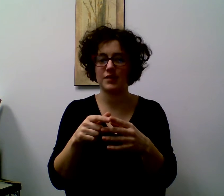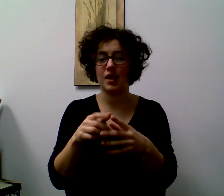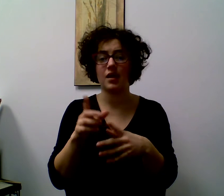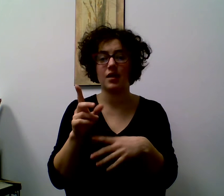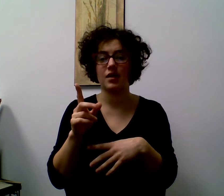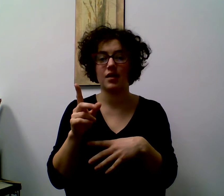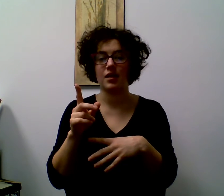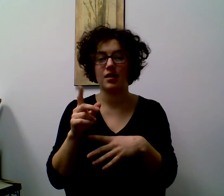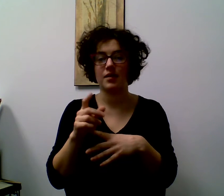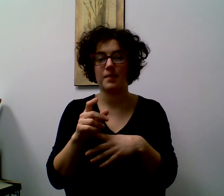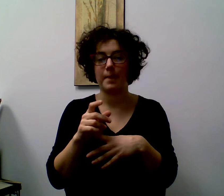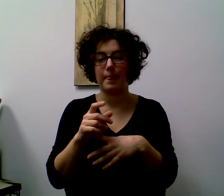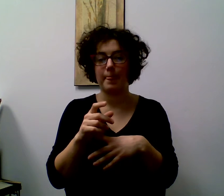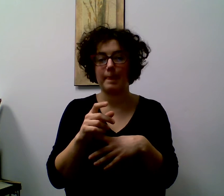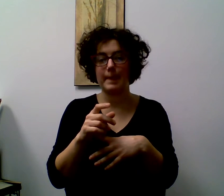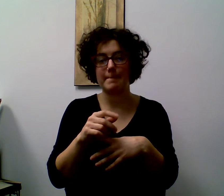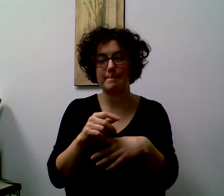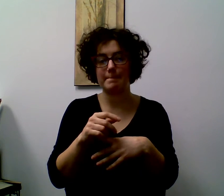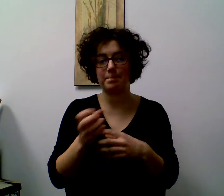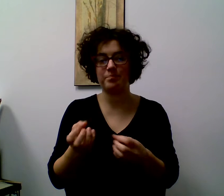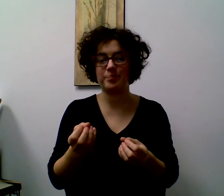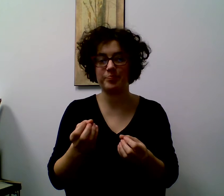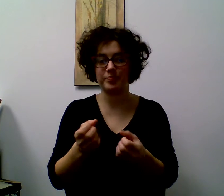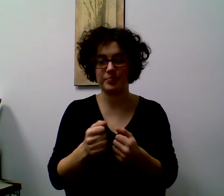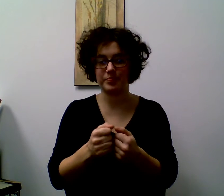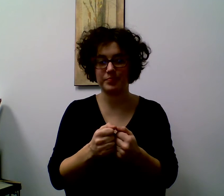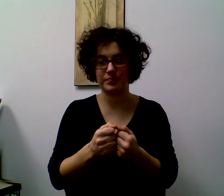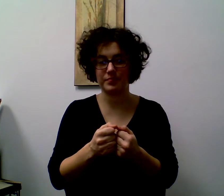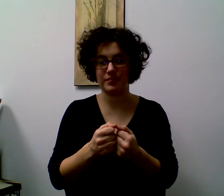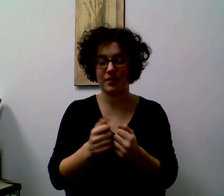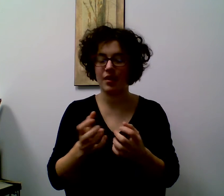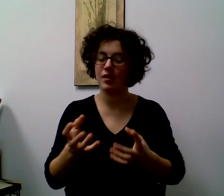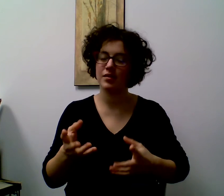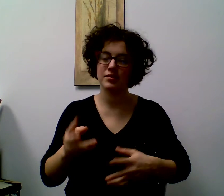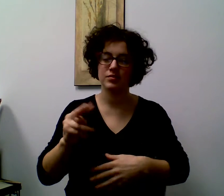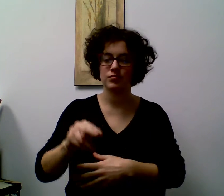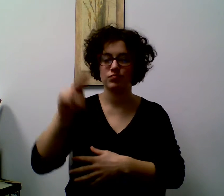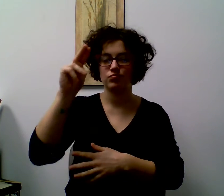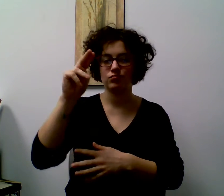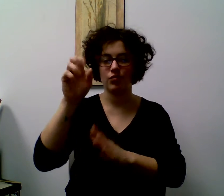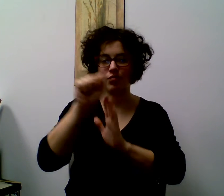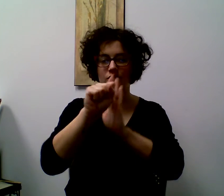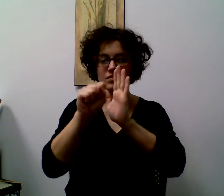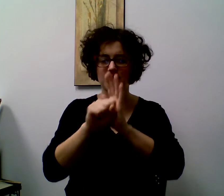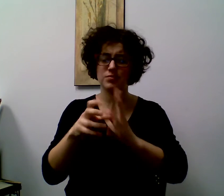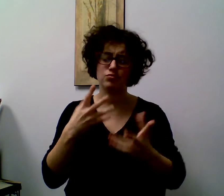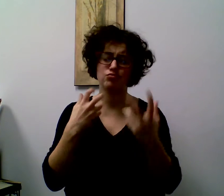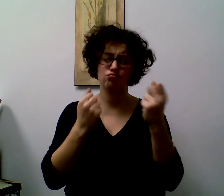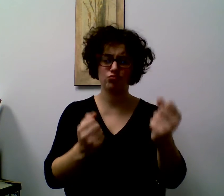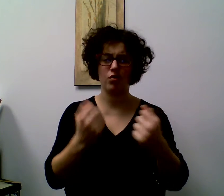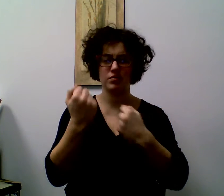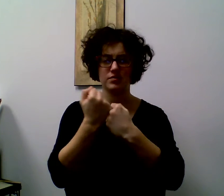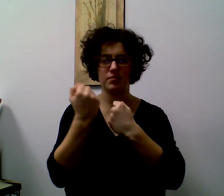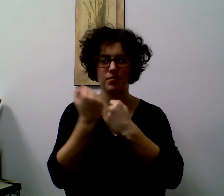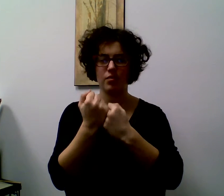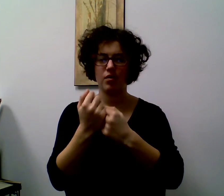garnered 33% of the popular vote, all from northern states. 2 years later, Lincoln challenged Douglas for his